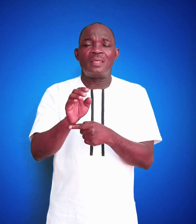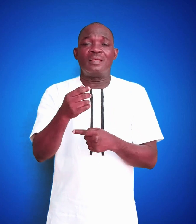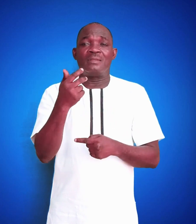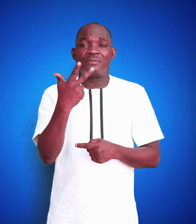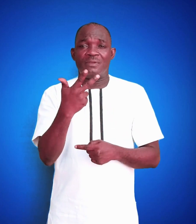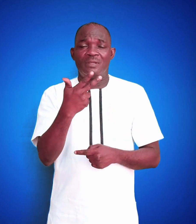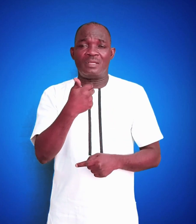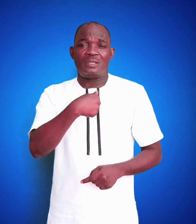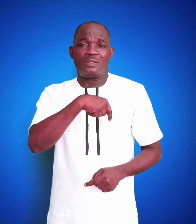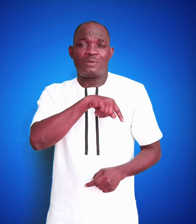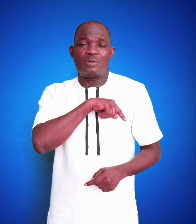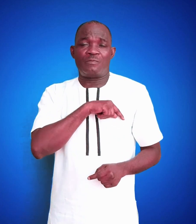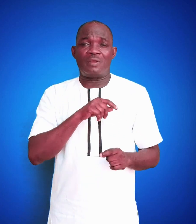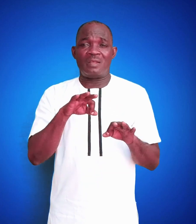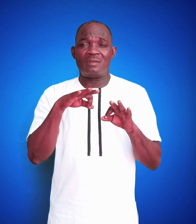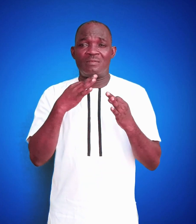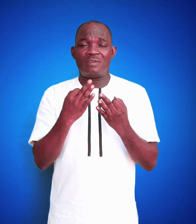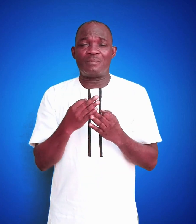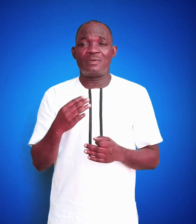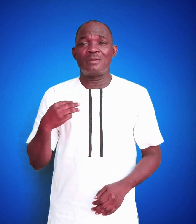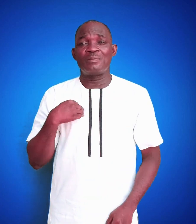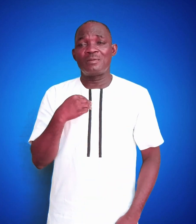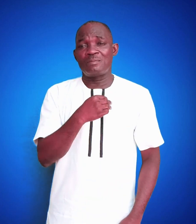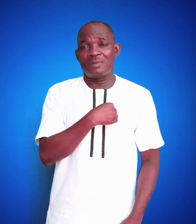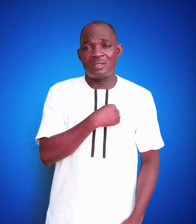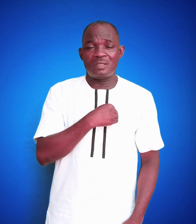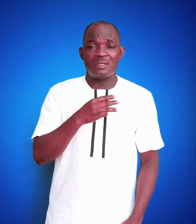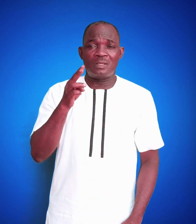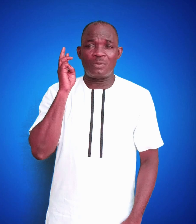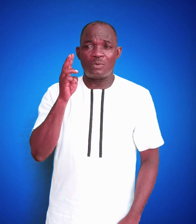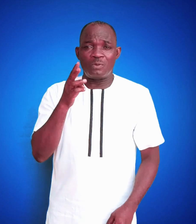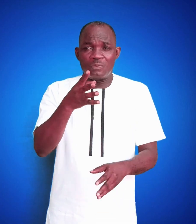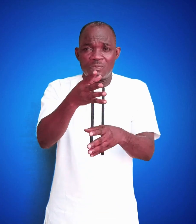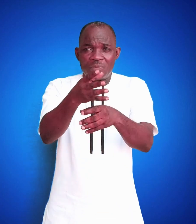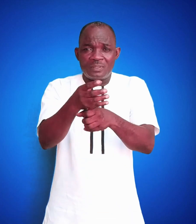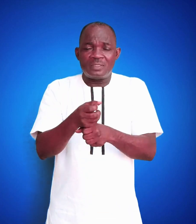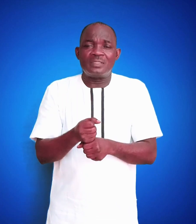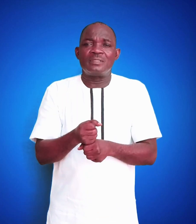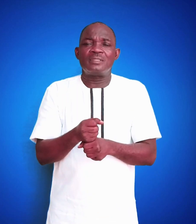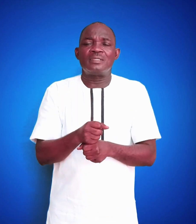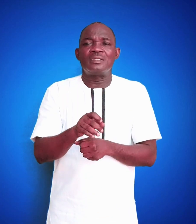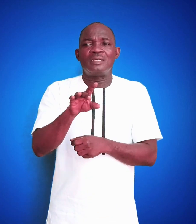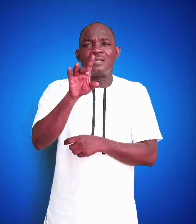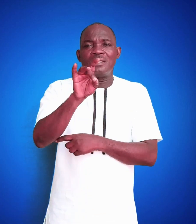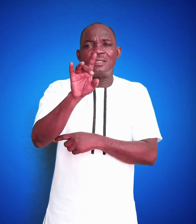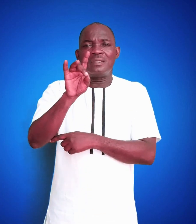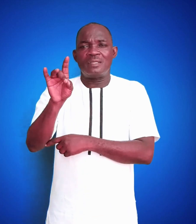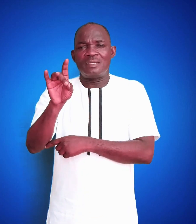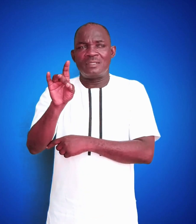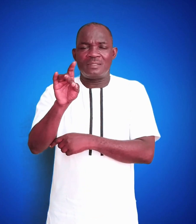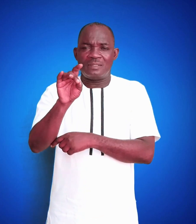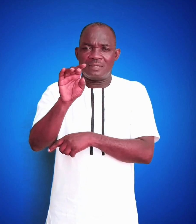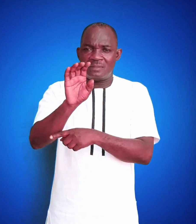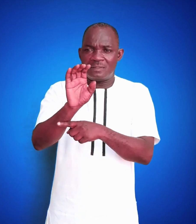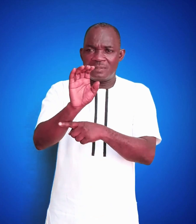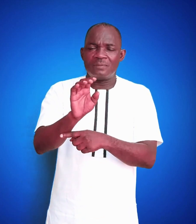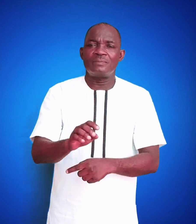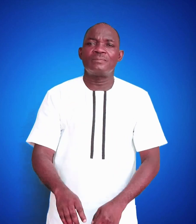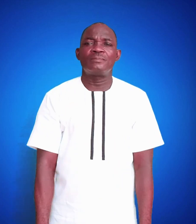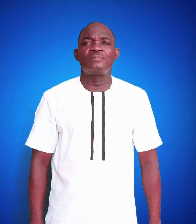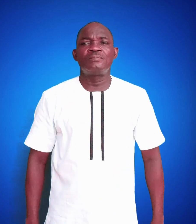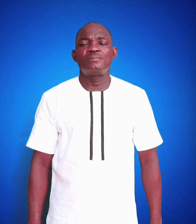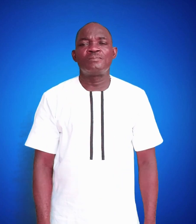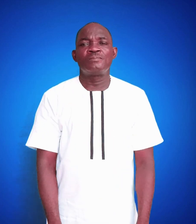Three eligible member household will receive 88 Ghana